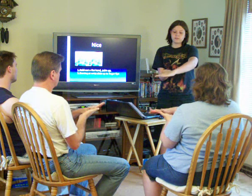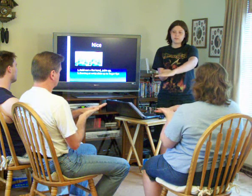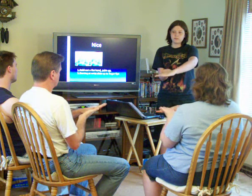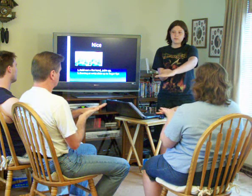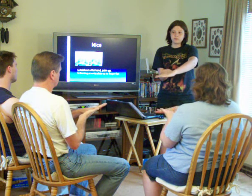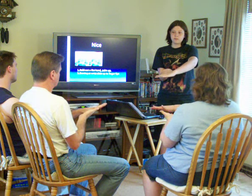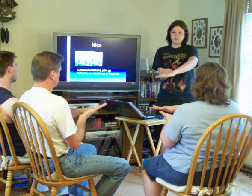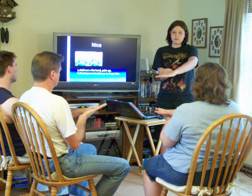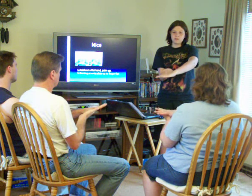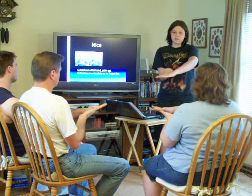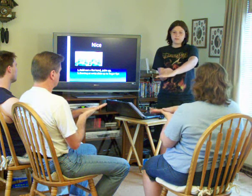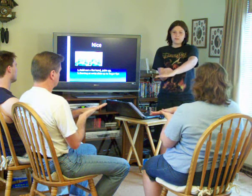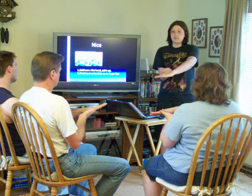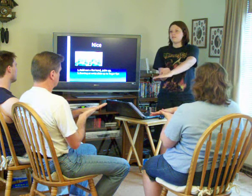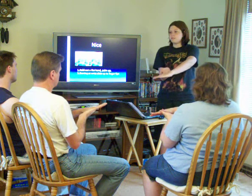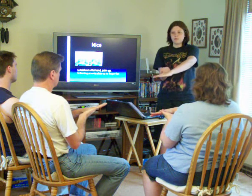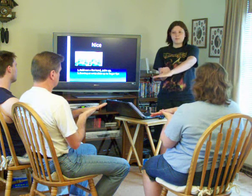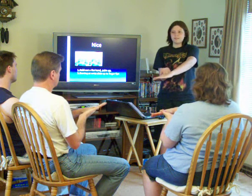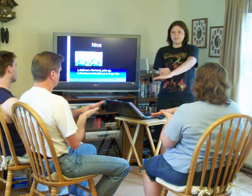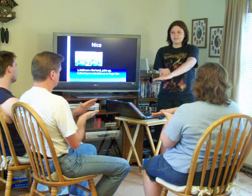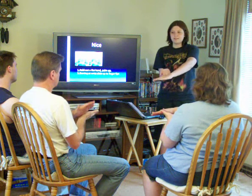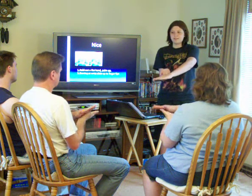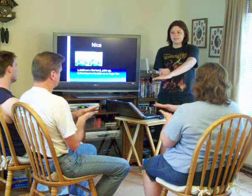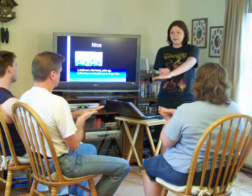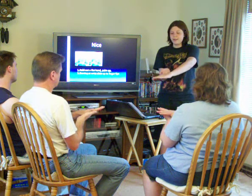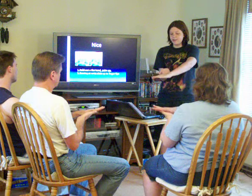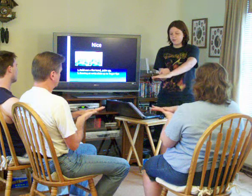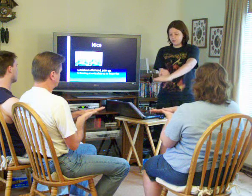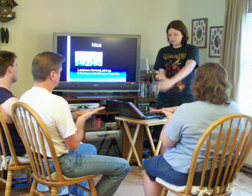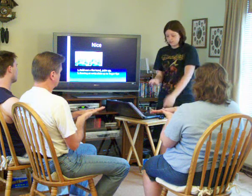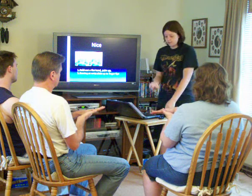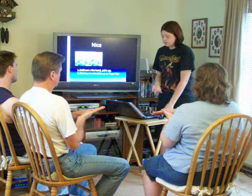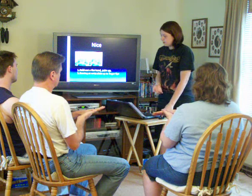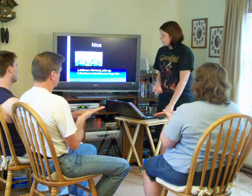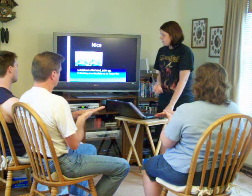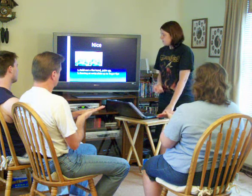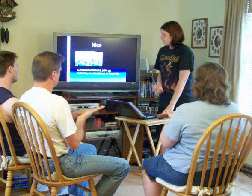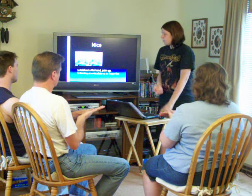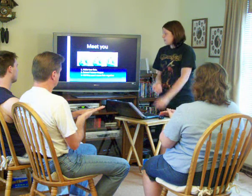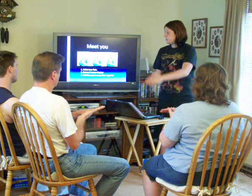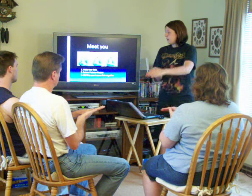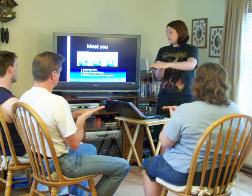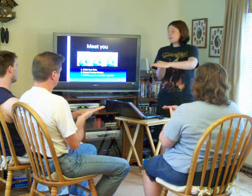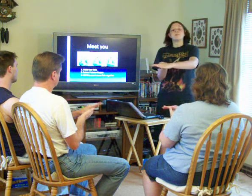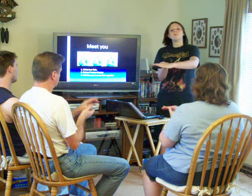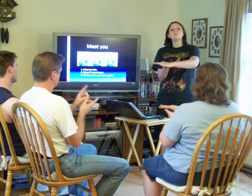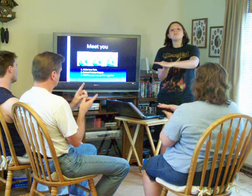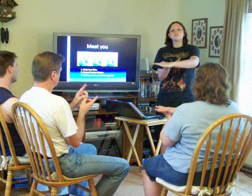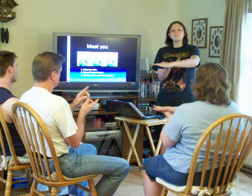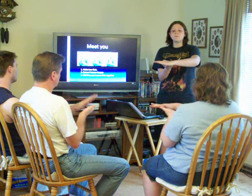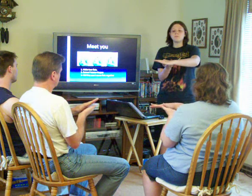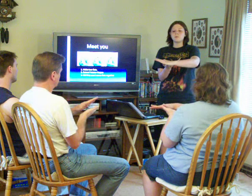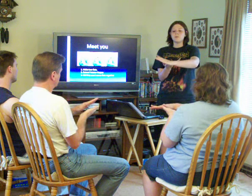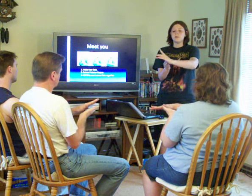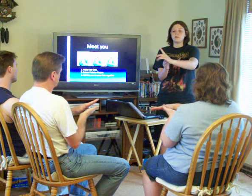fingertips. Simple as this. After this, staying in this position, you can bring